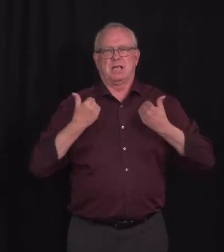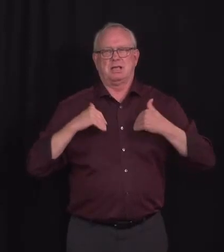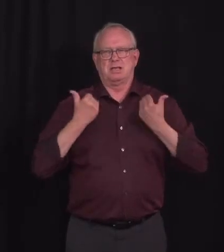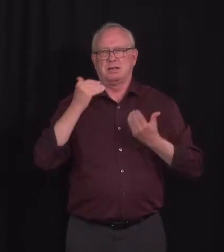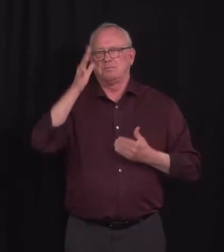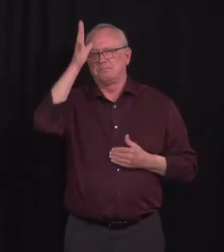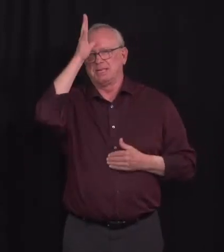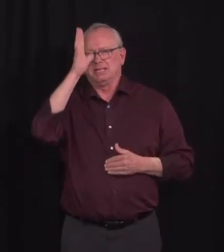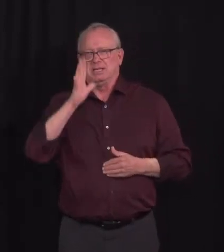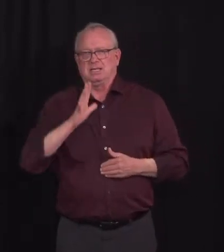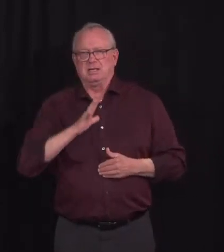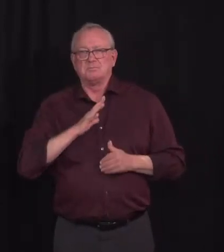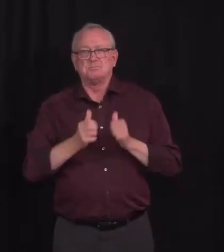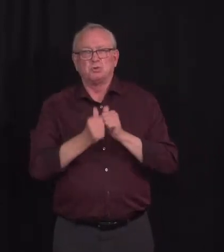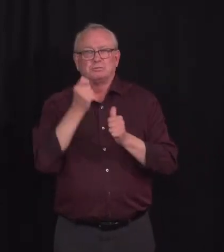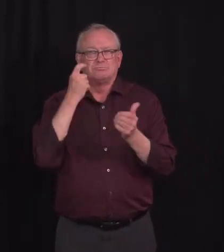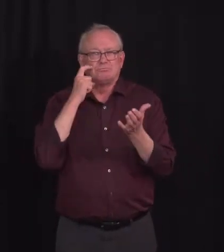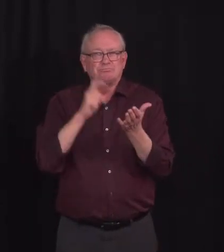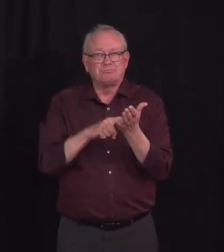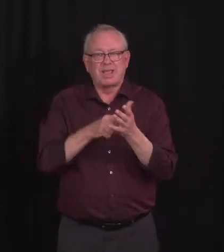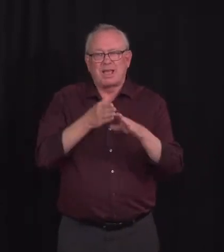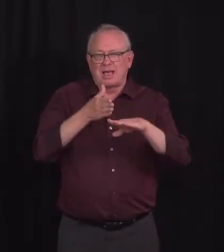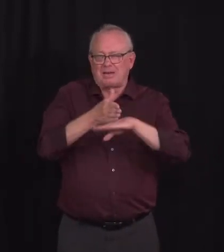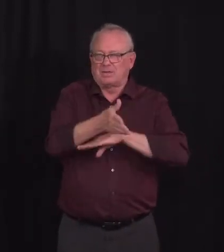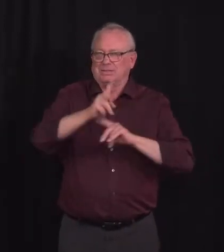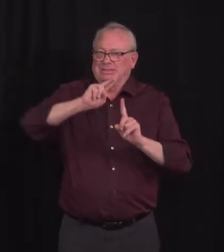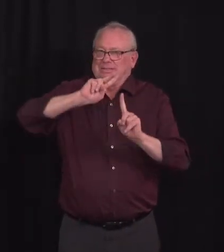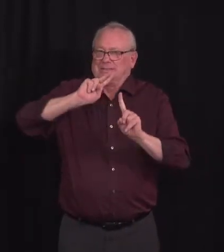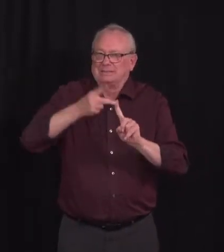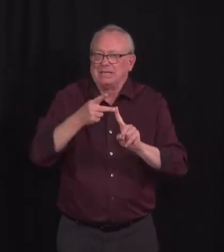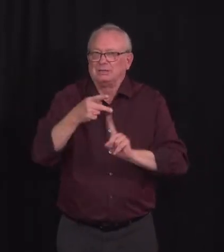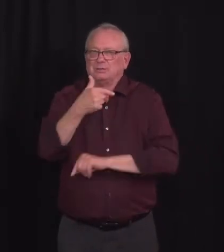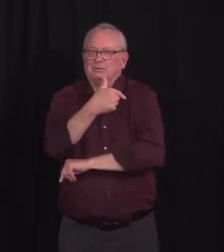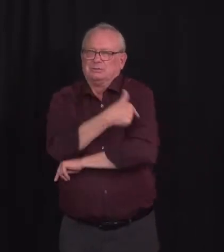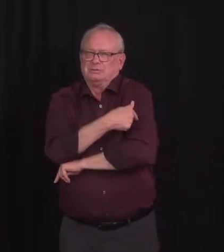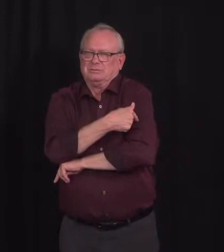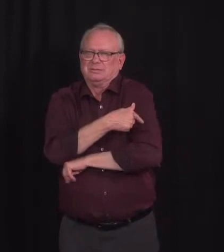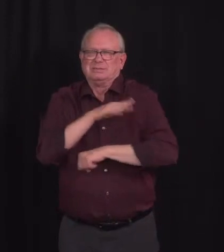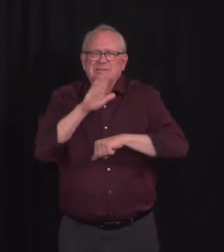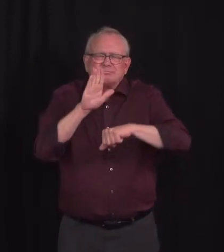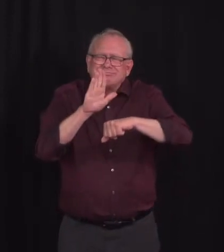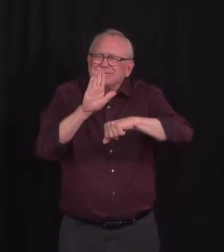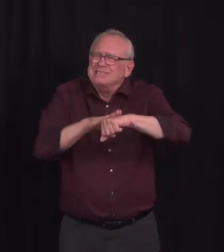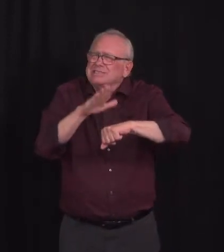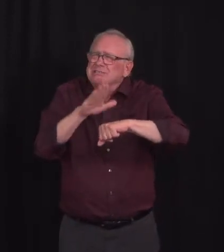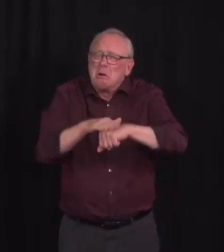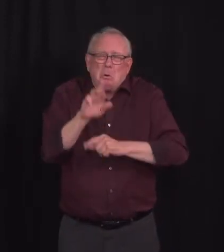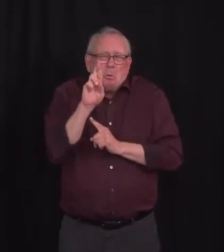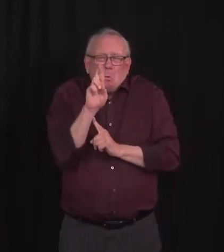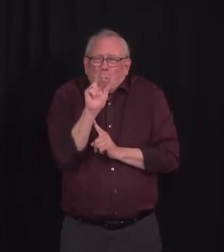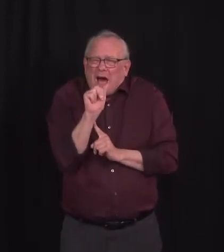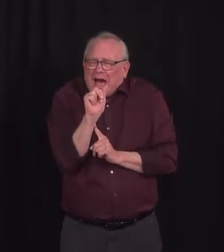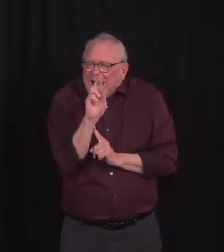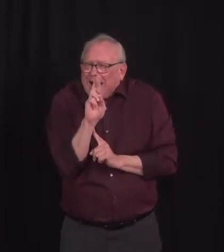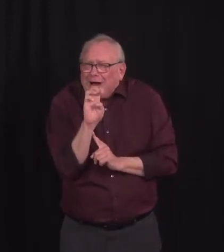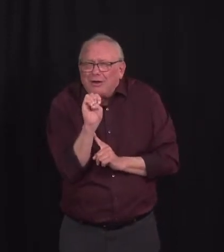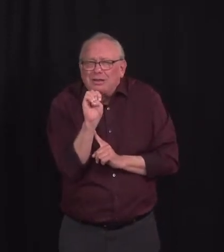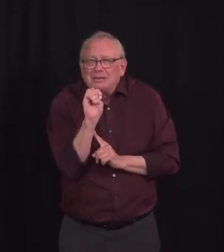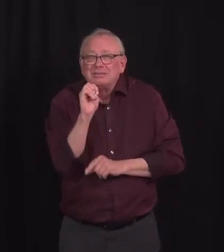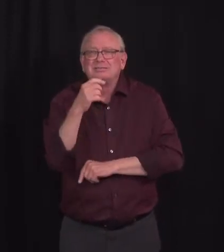vaccine. These reports are very rare. It is not yet known if there is a relationship between these